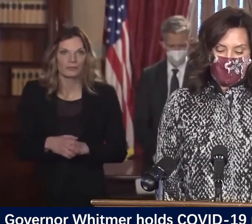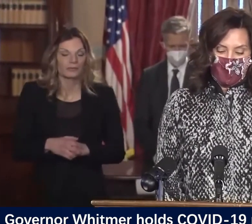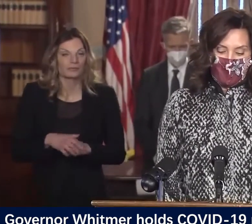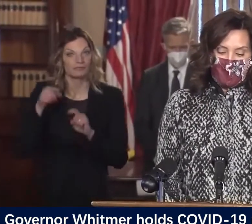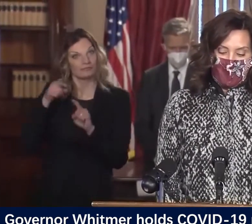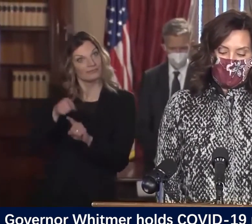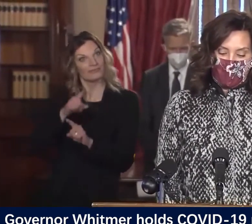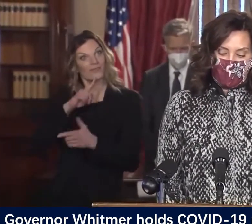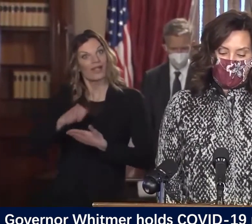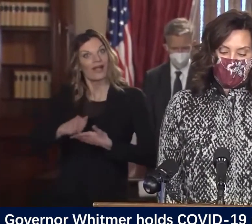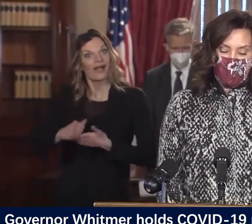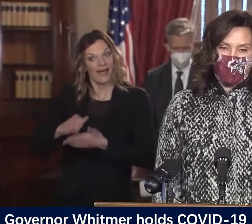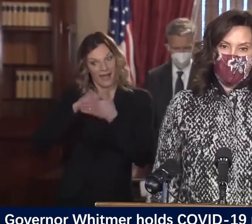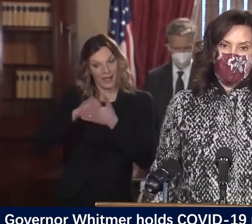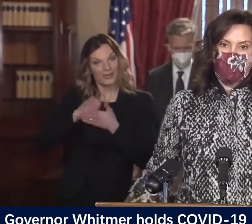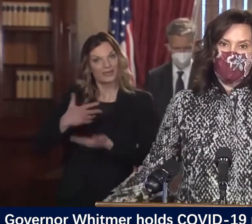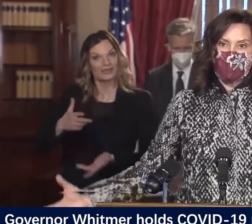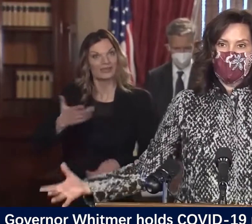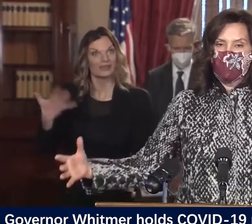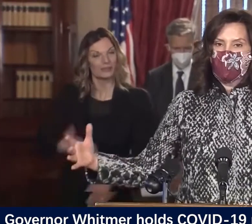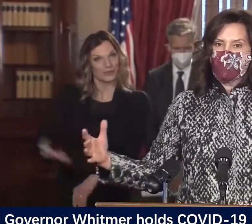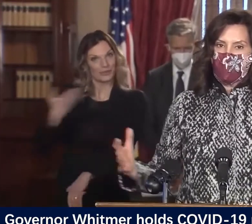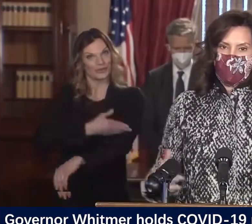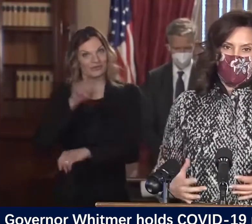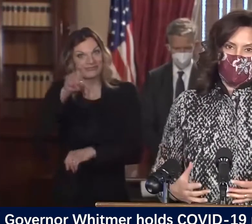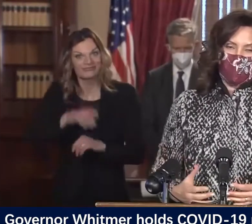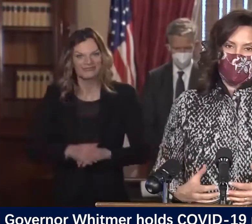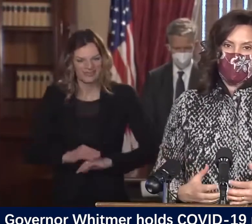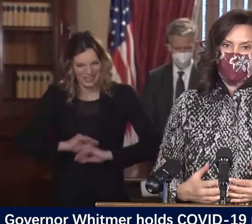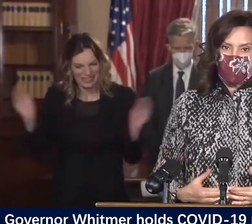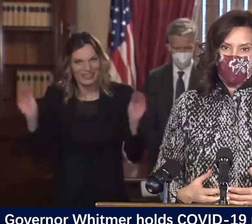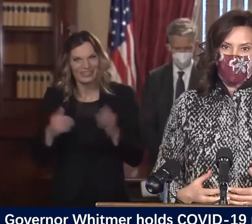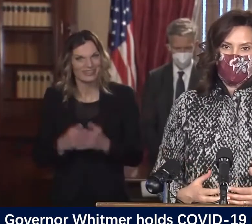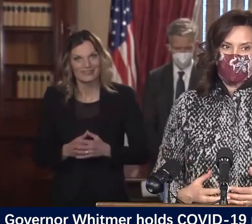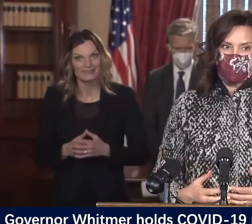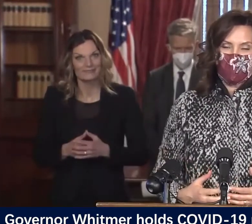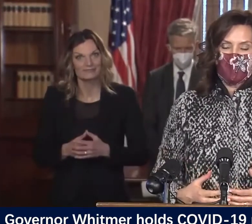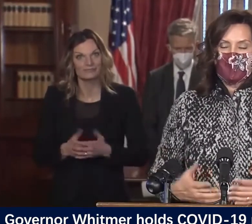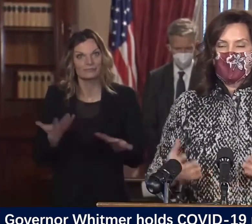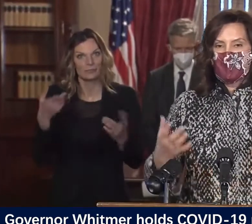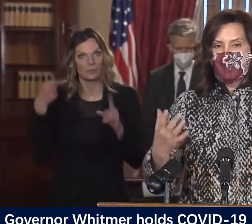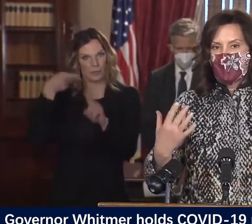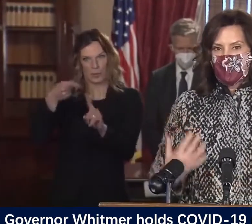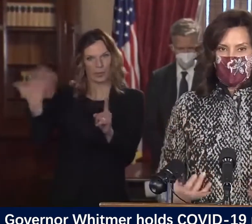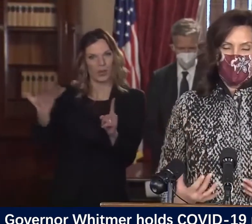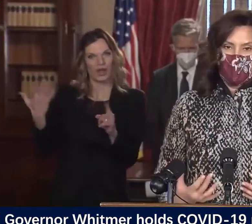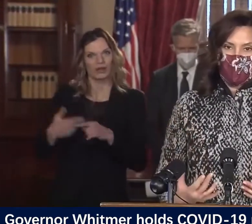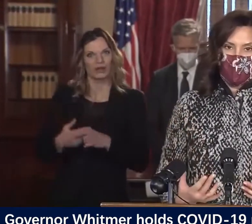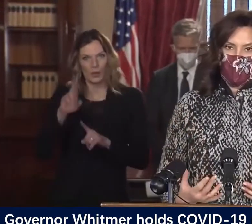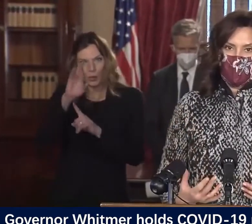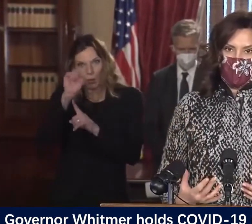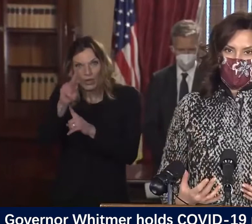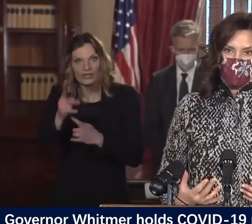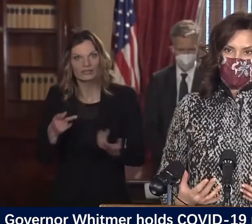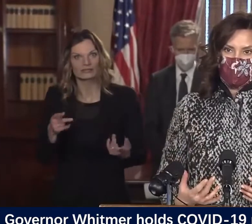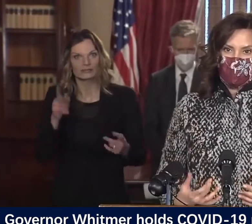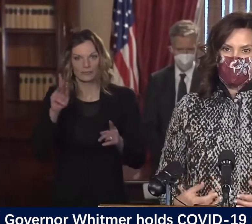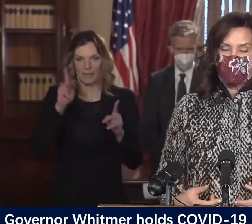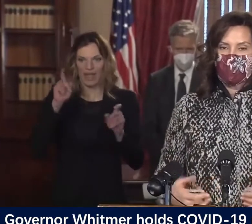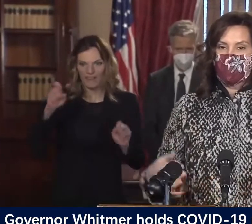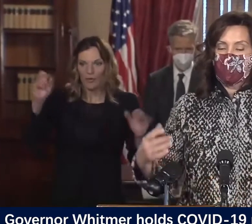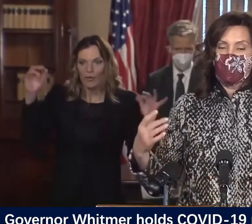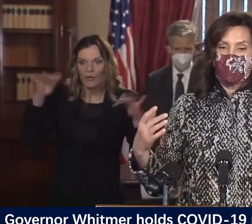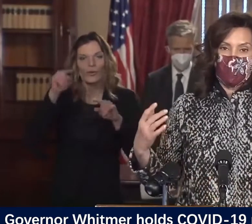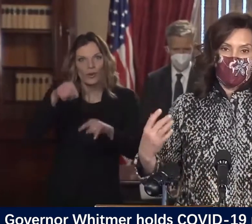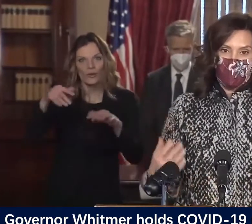thing, and yet it brought all of these people into a room, many of whom did not wear masks.